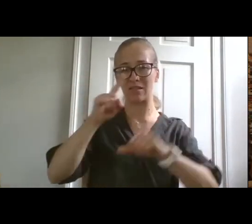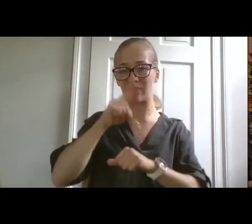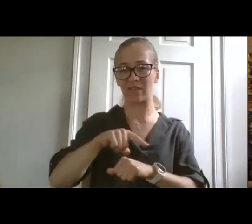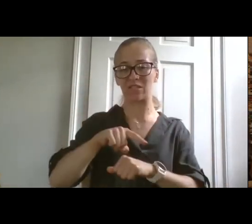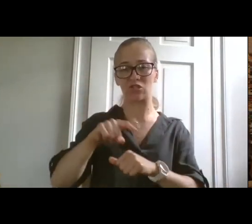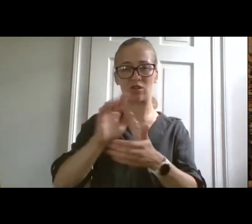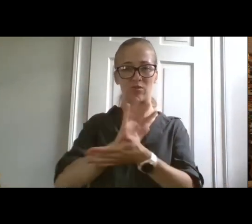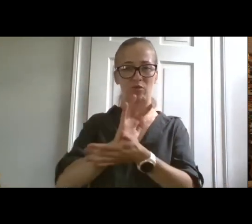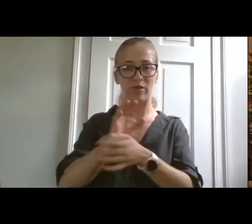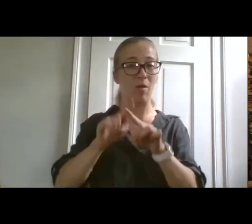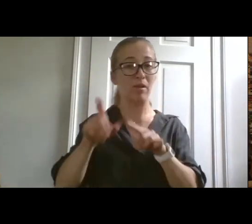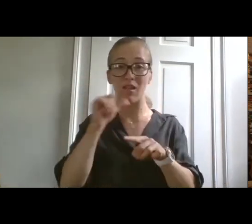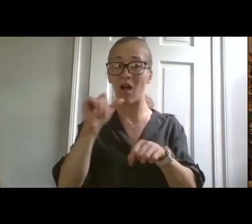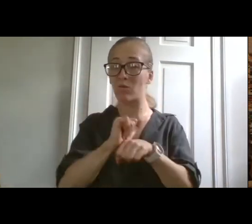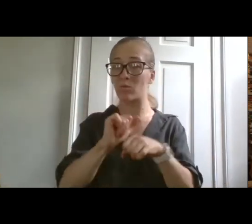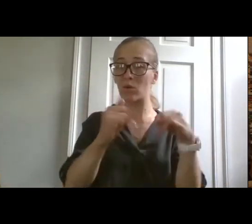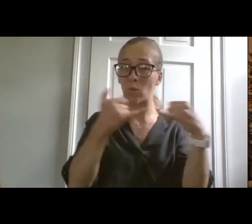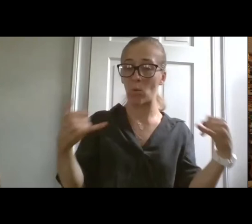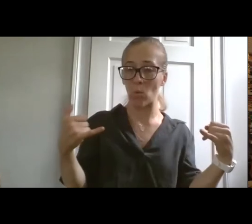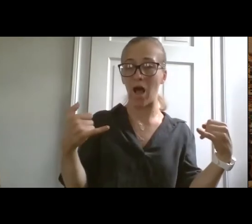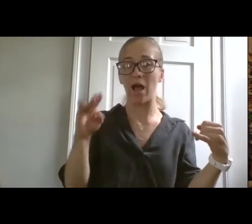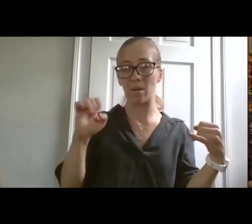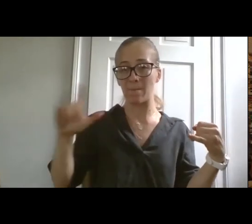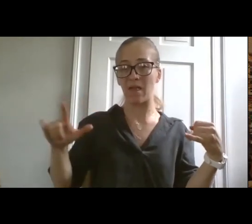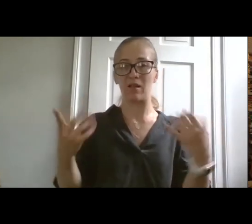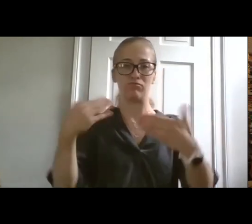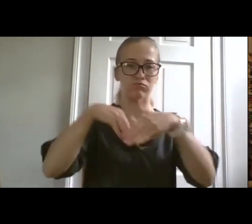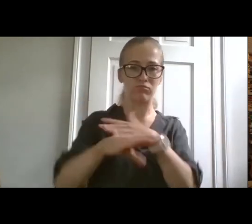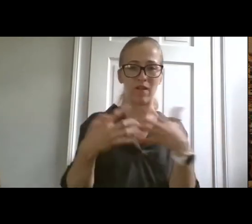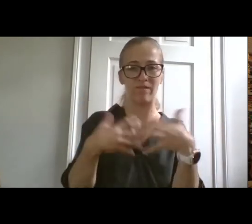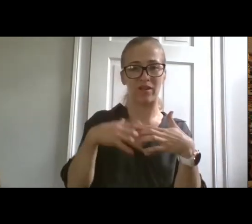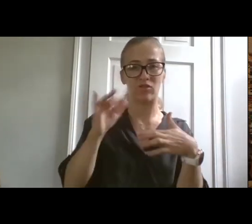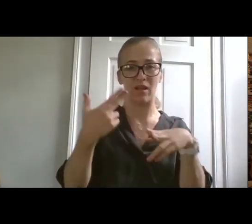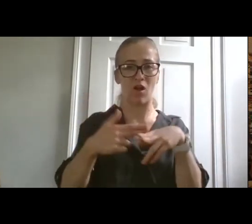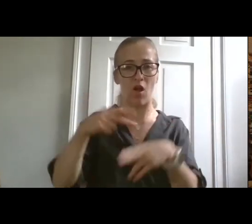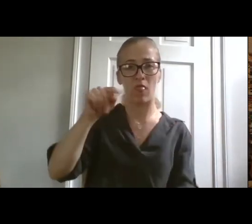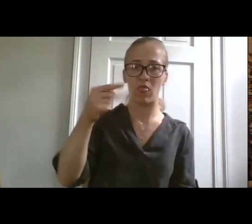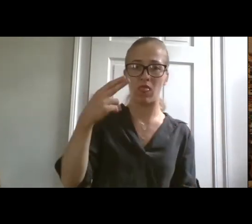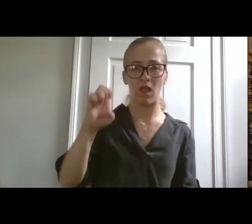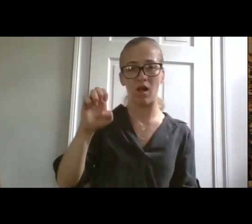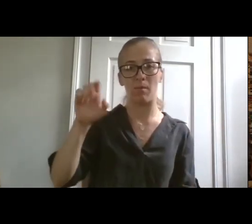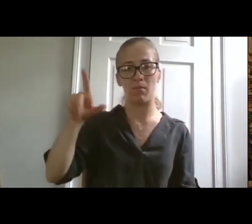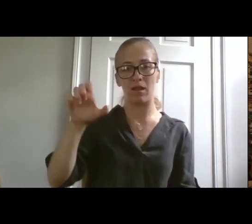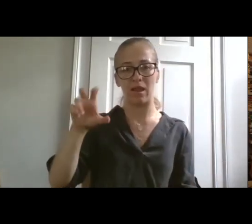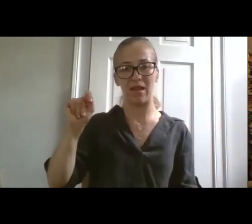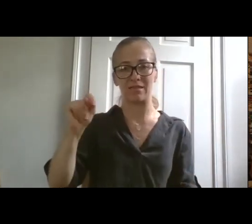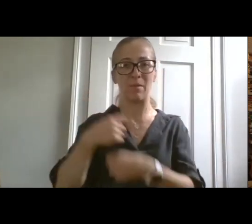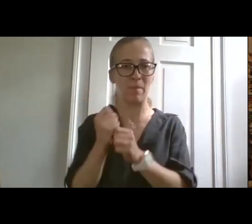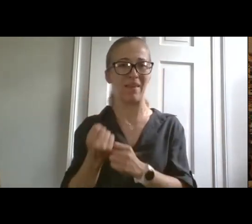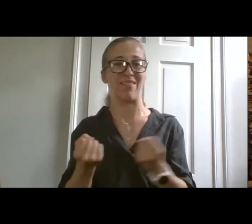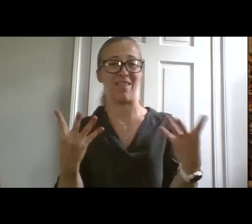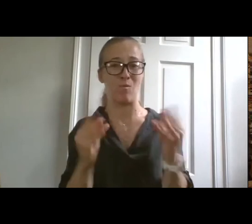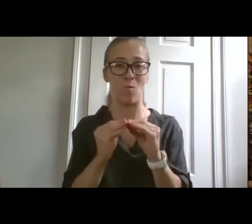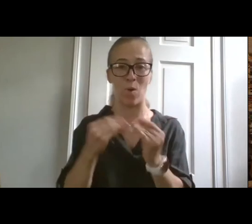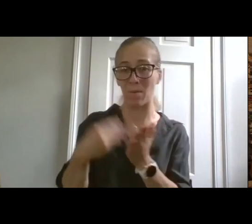work in a wire mill, he stepped into a factory that calls itself La Plant, where he makes a hell of a lot more money, yes,